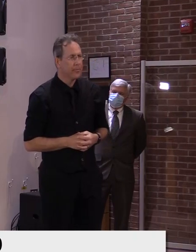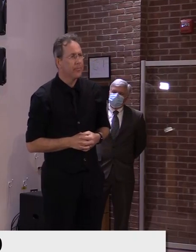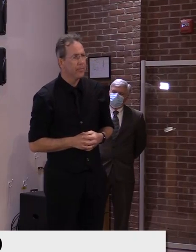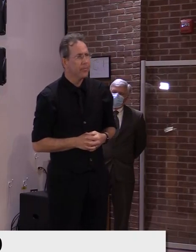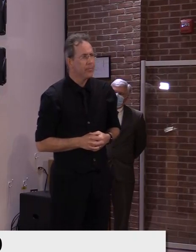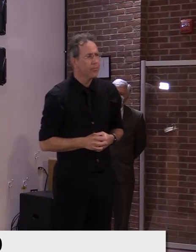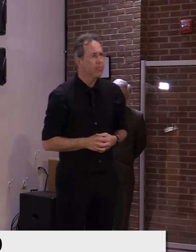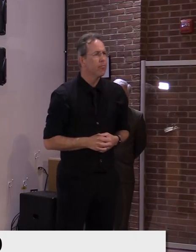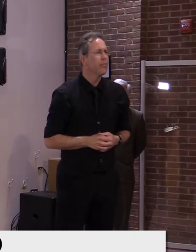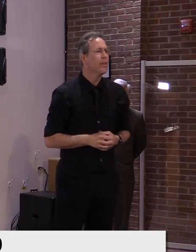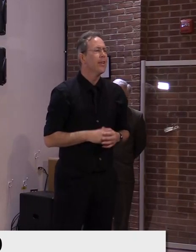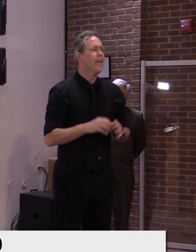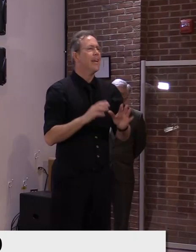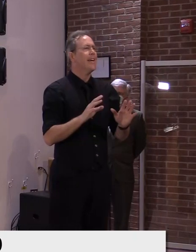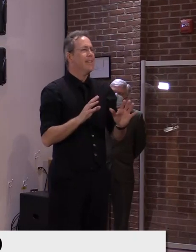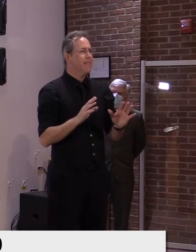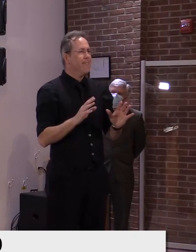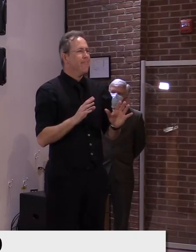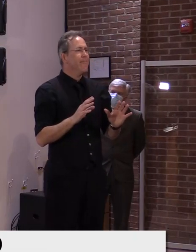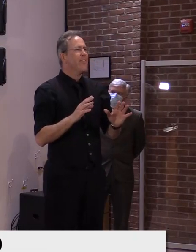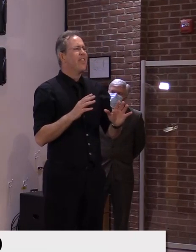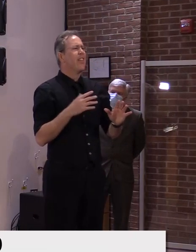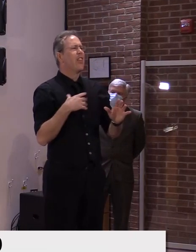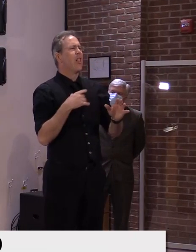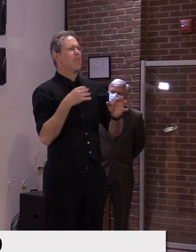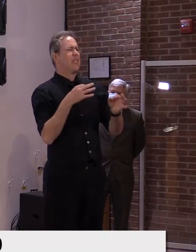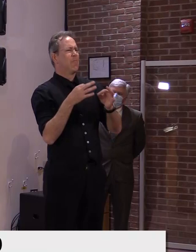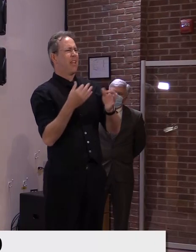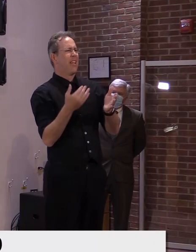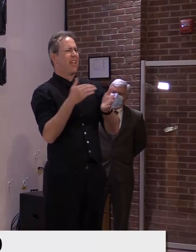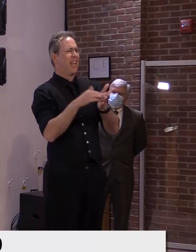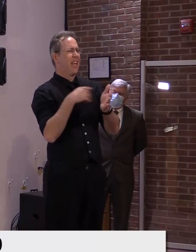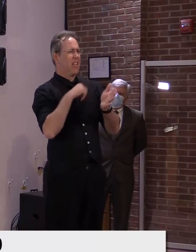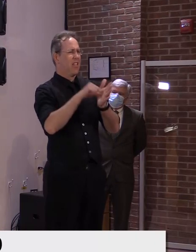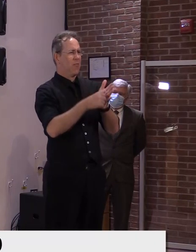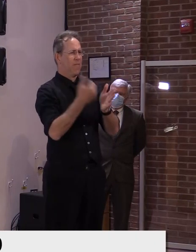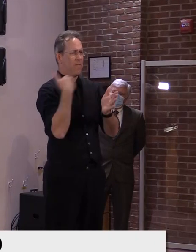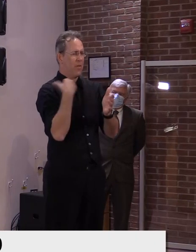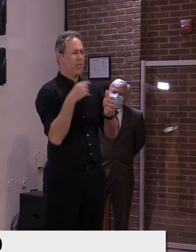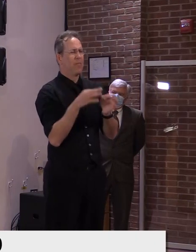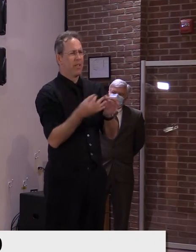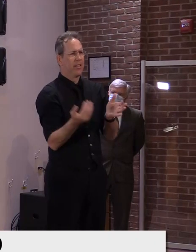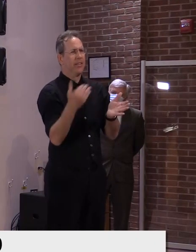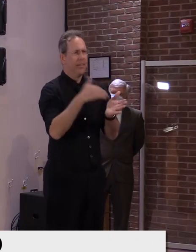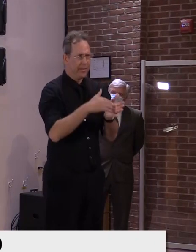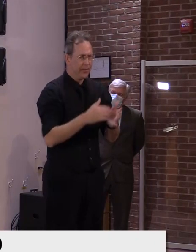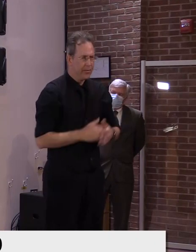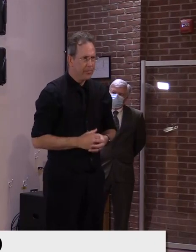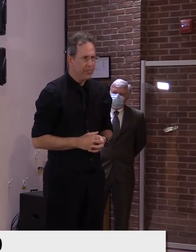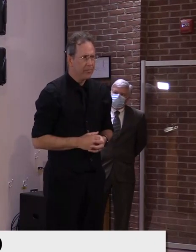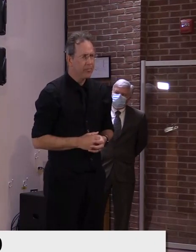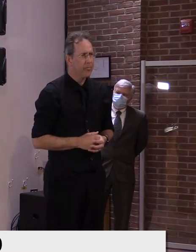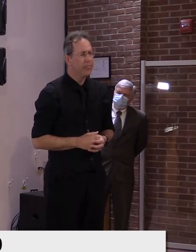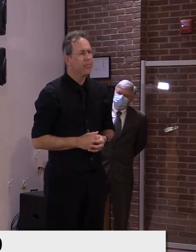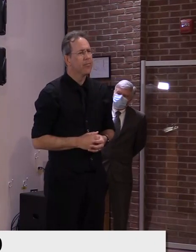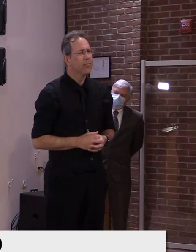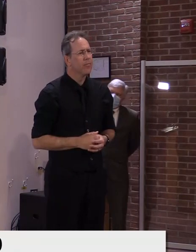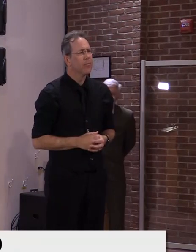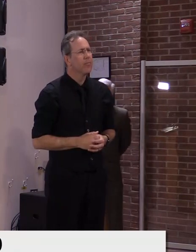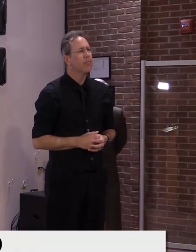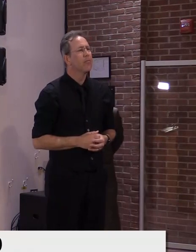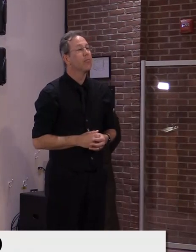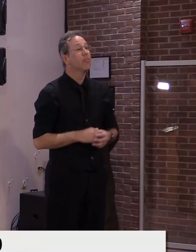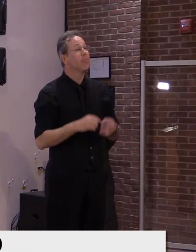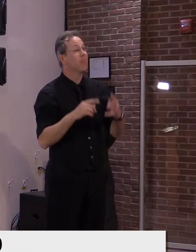reframe what you just asked, you've actually postulated one of the theories, which is that there's a